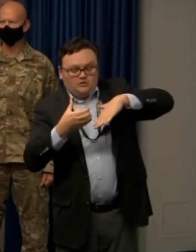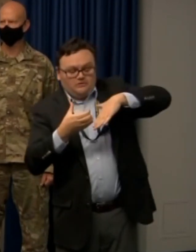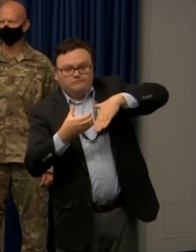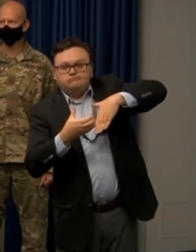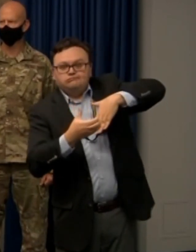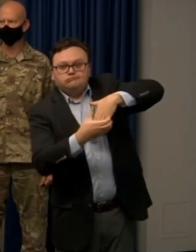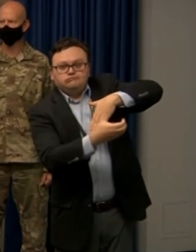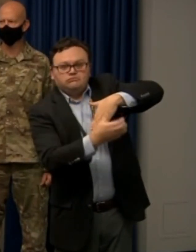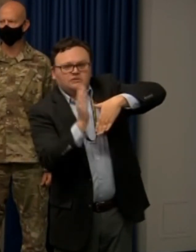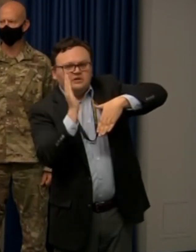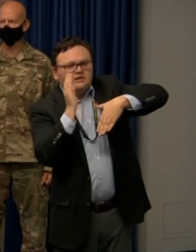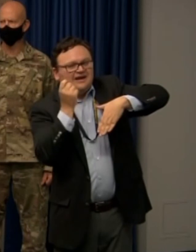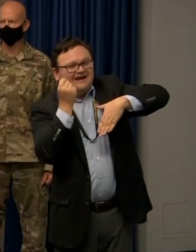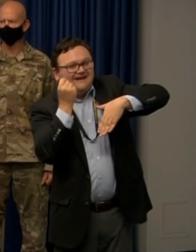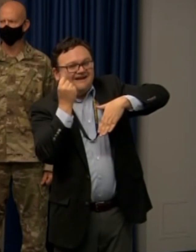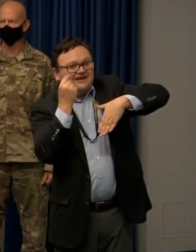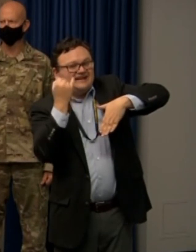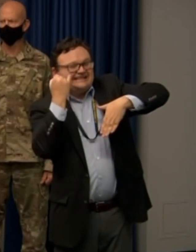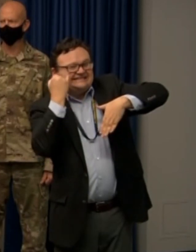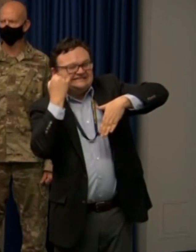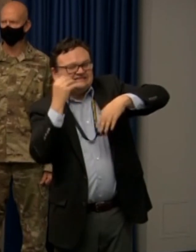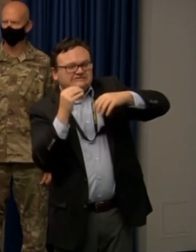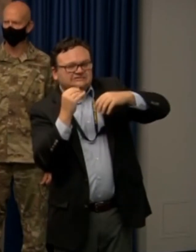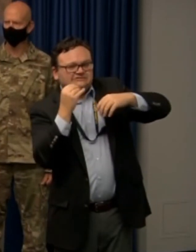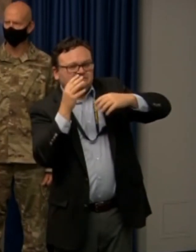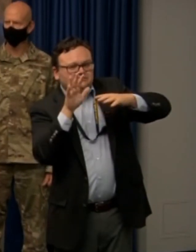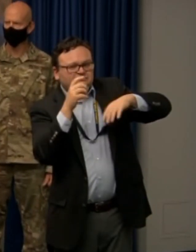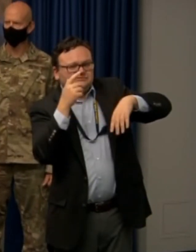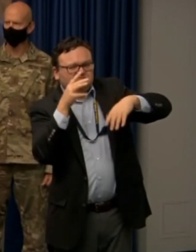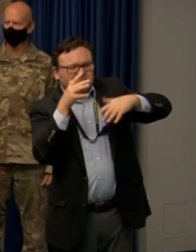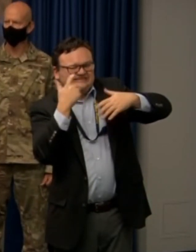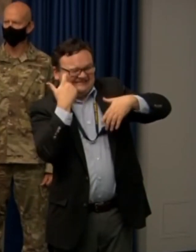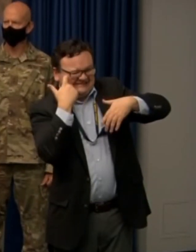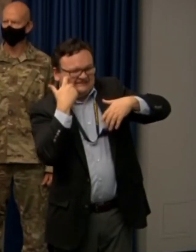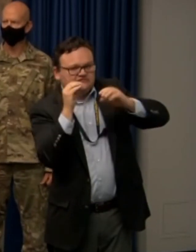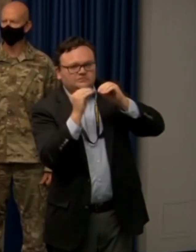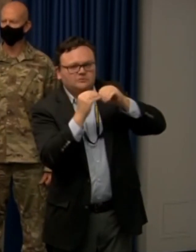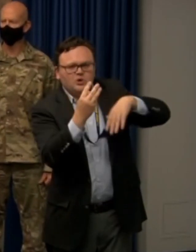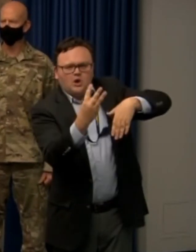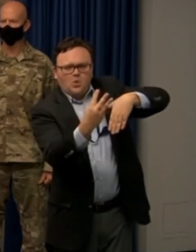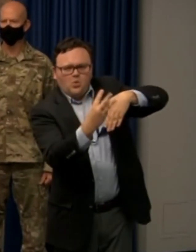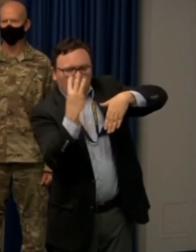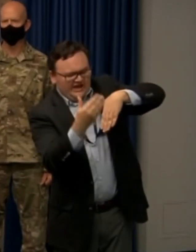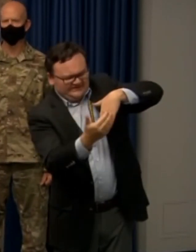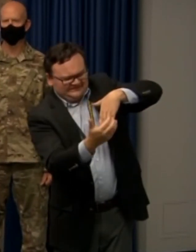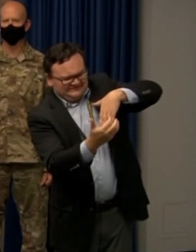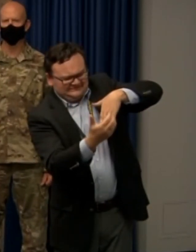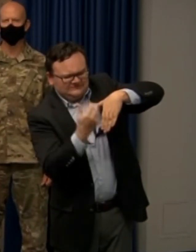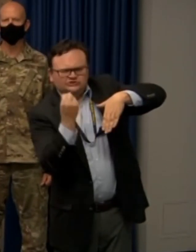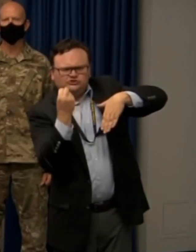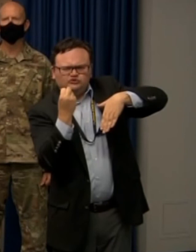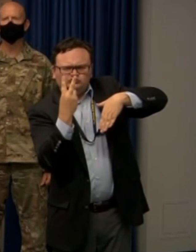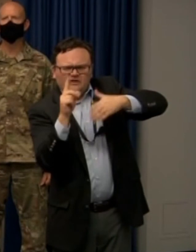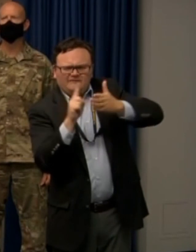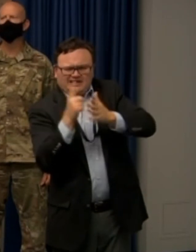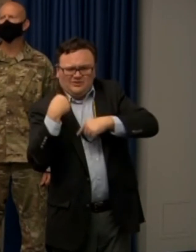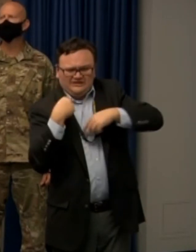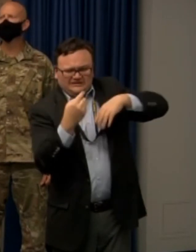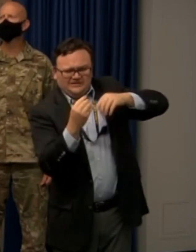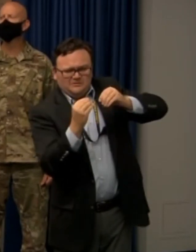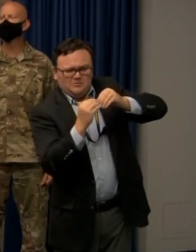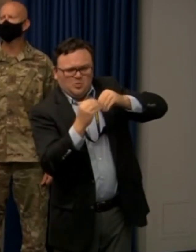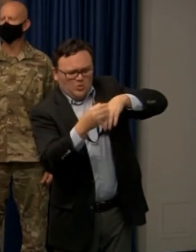tracked a little bit further west in the last, what would you say, 12 hours? It's tracked a little bit further west. So that's just something to keep. Remember, it